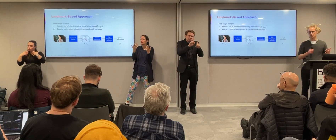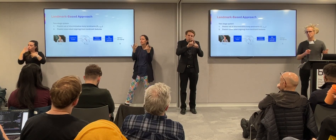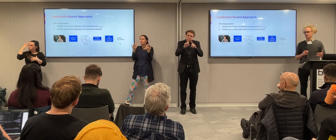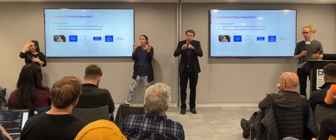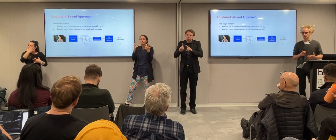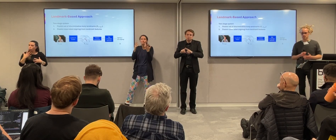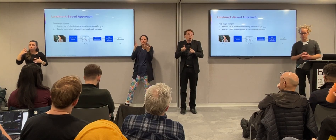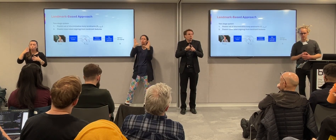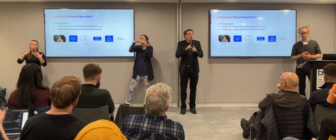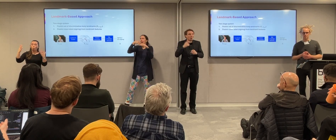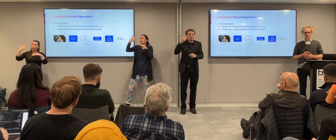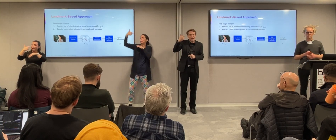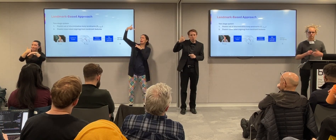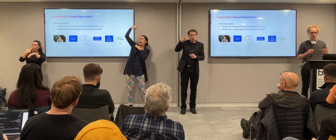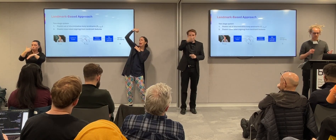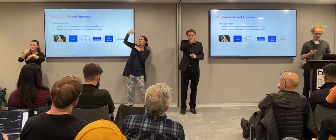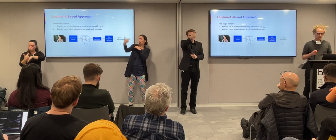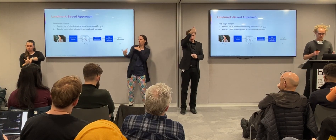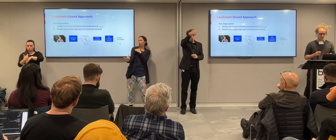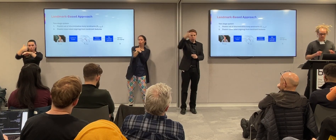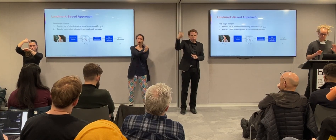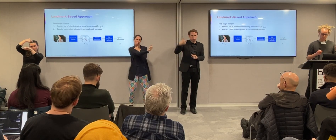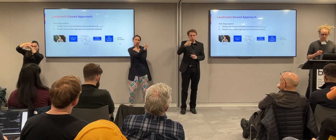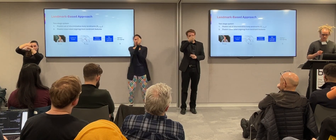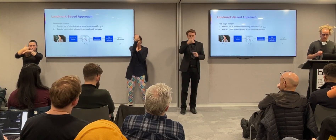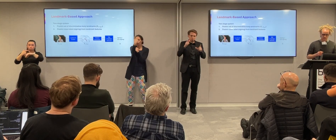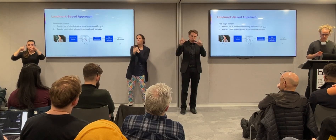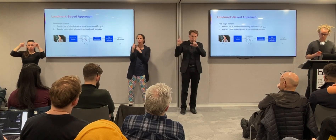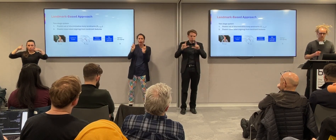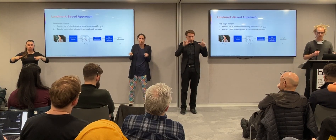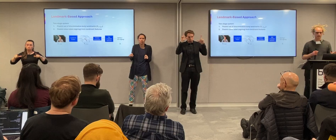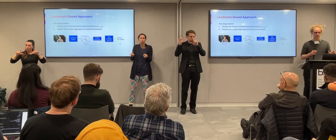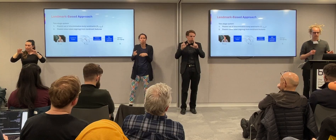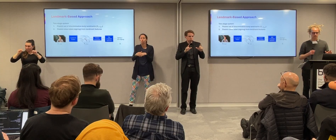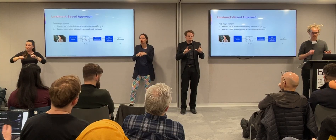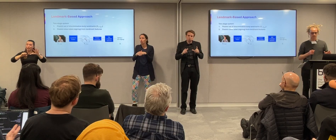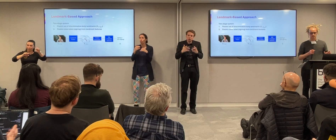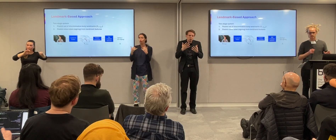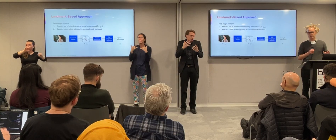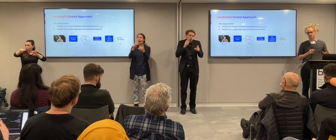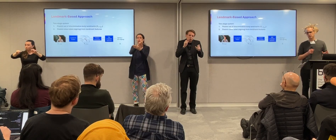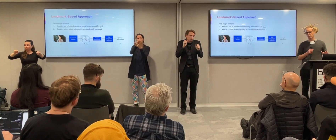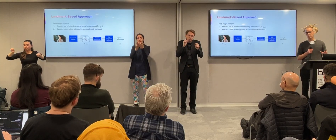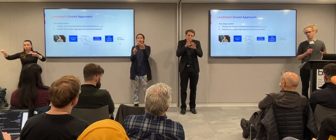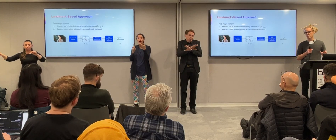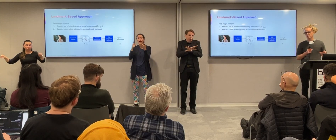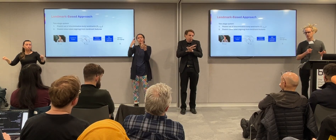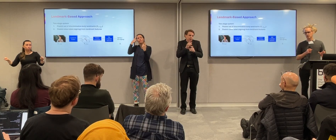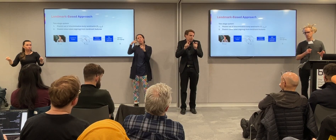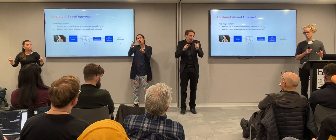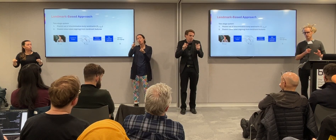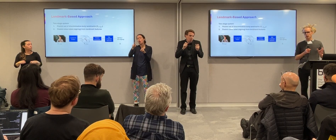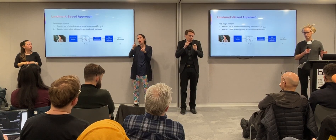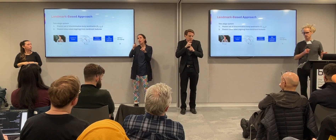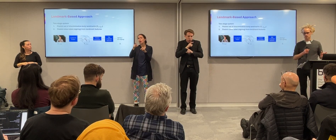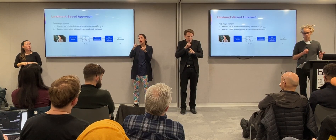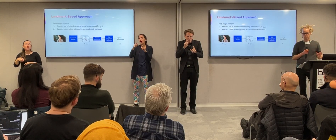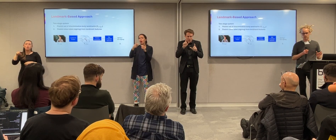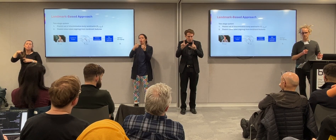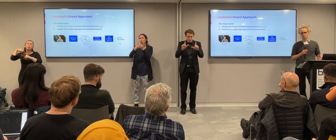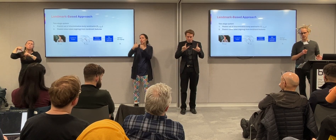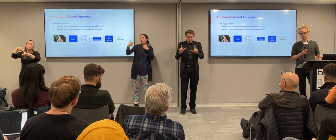strange camera positions, strange artifacts. It's currently designed in a way that it's intended for